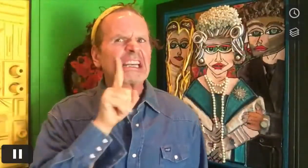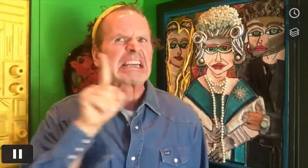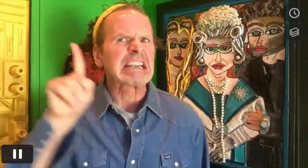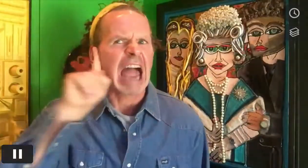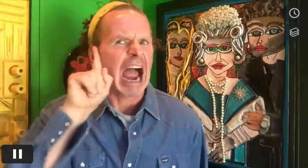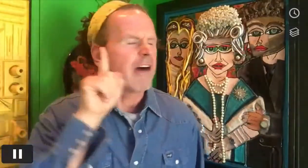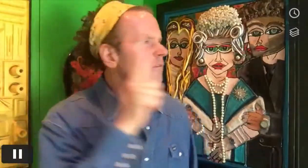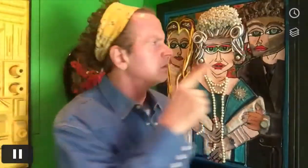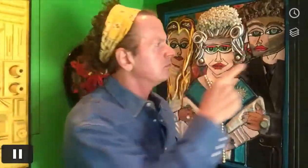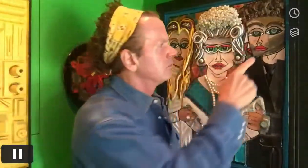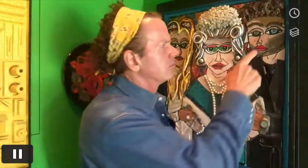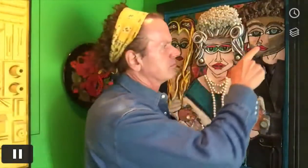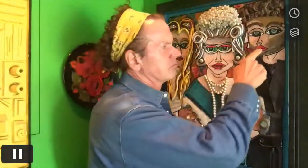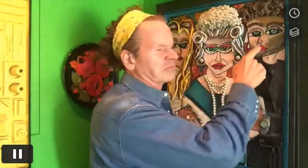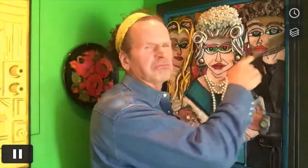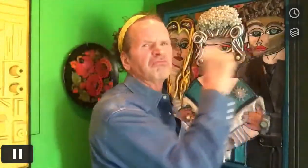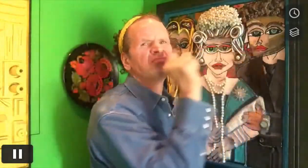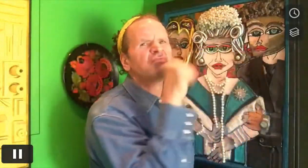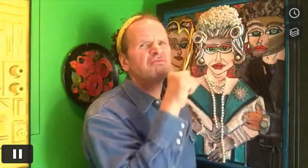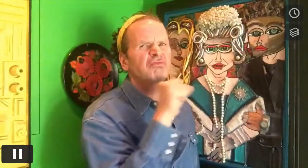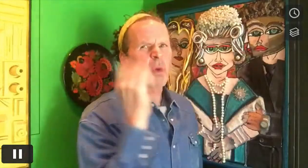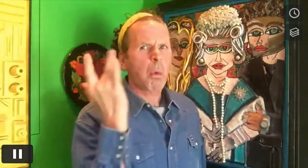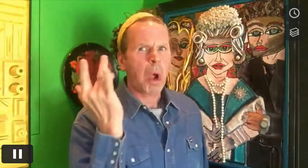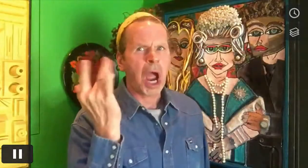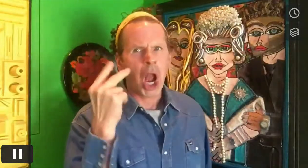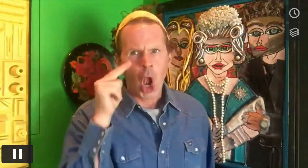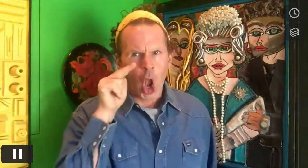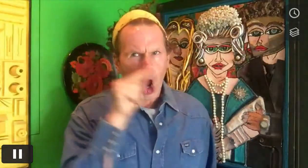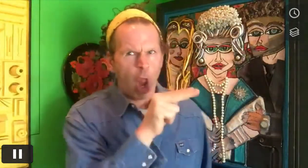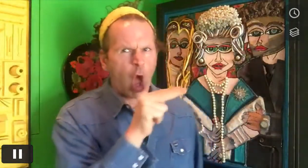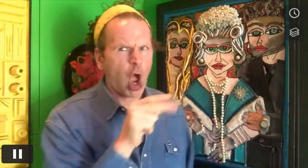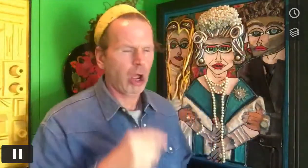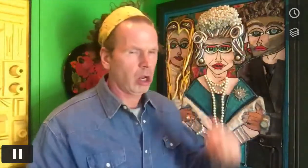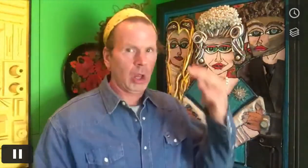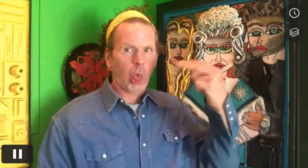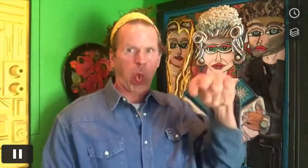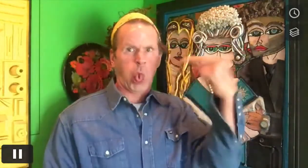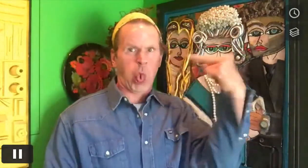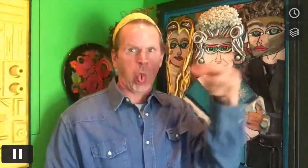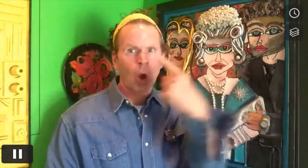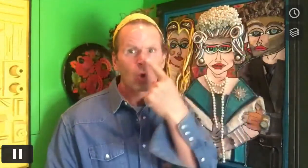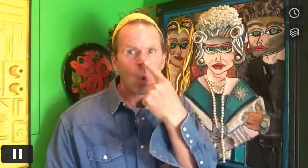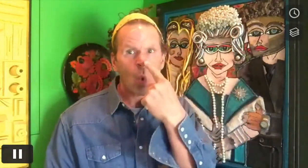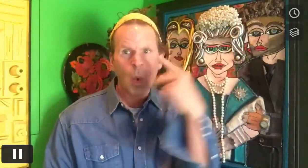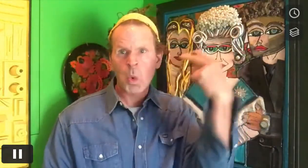I suspect this person is deaf. Why? Look.